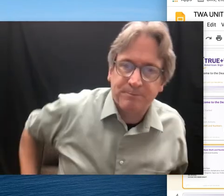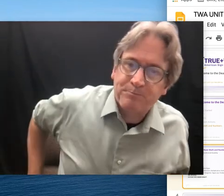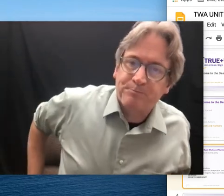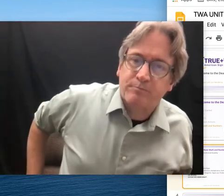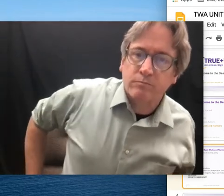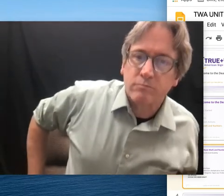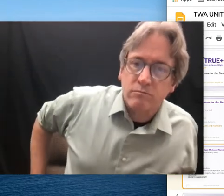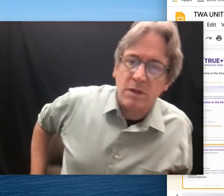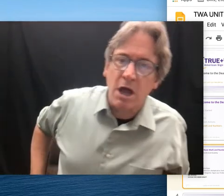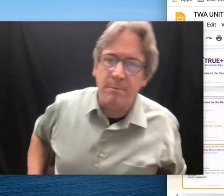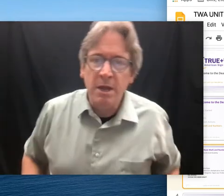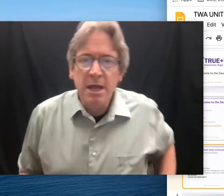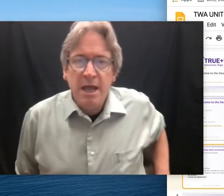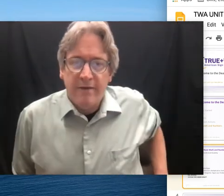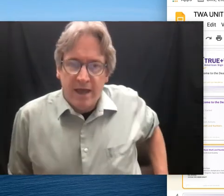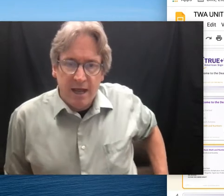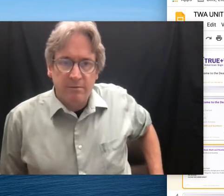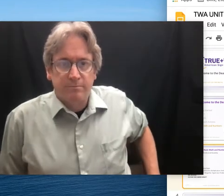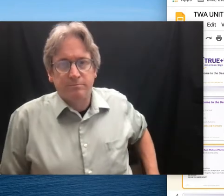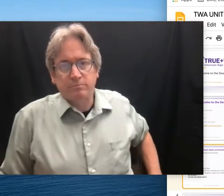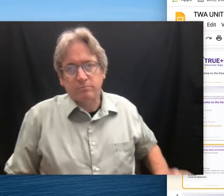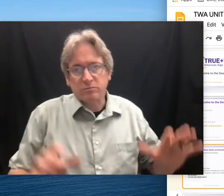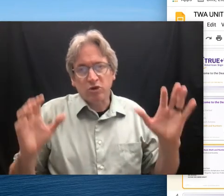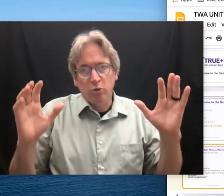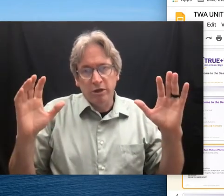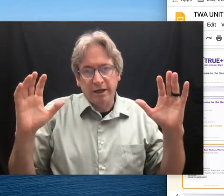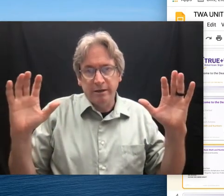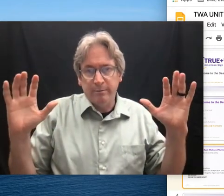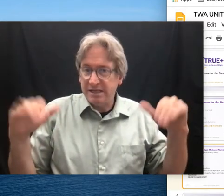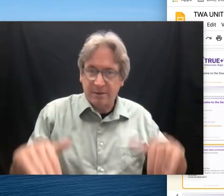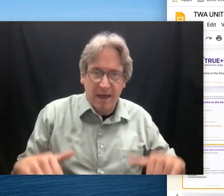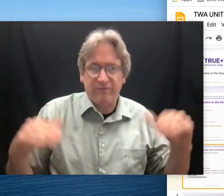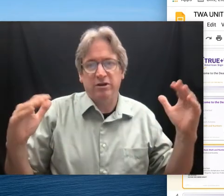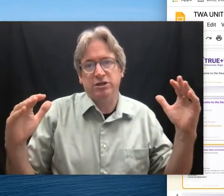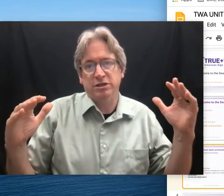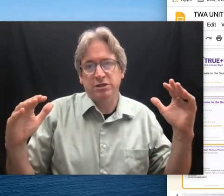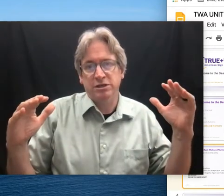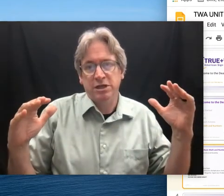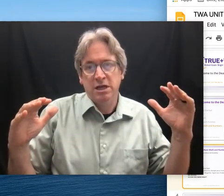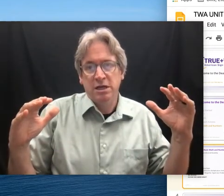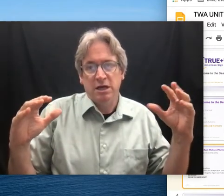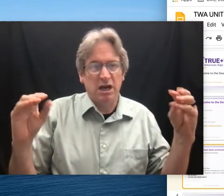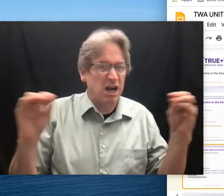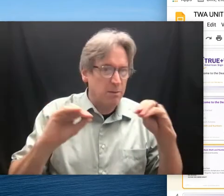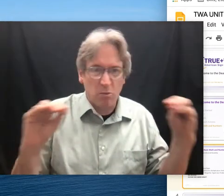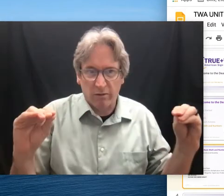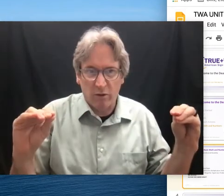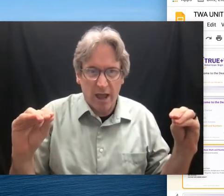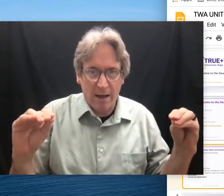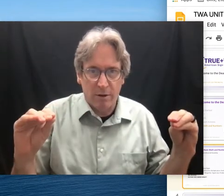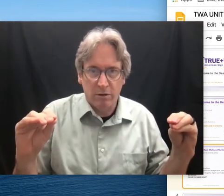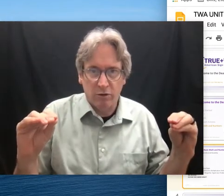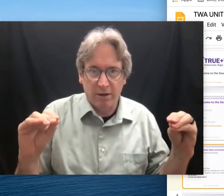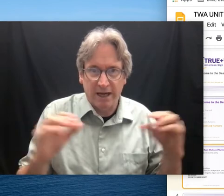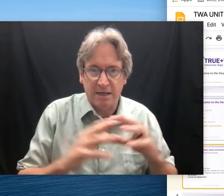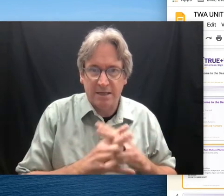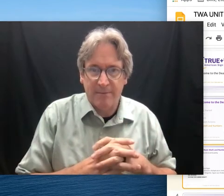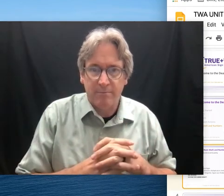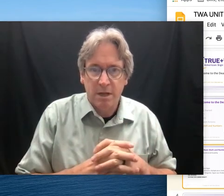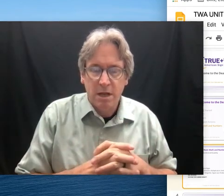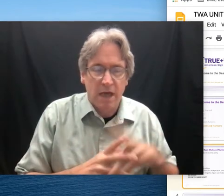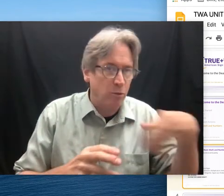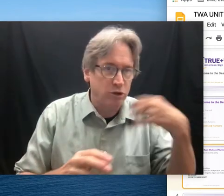second. And then we'll look at basic math functions, a couple more vocab related